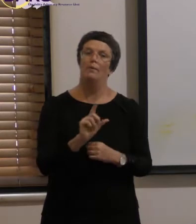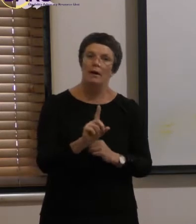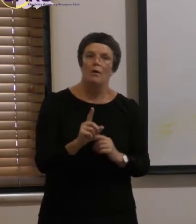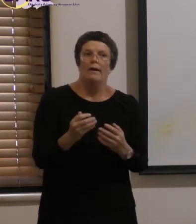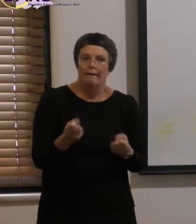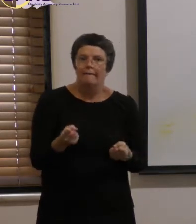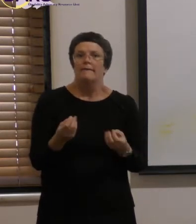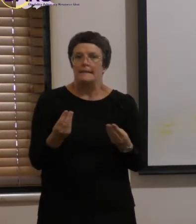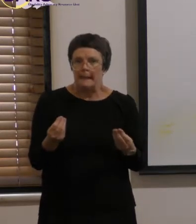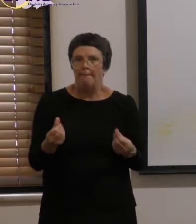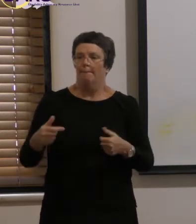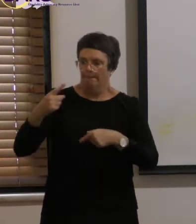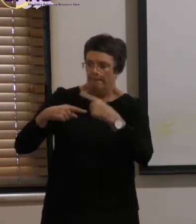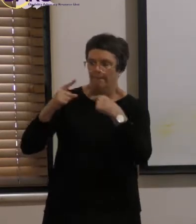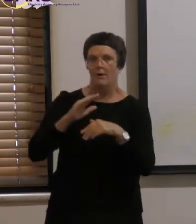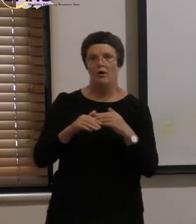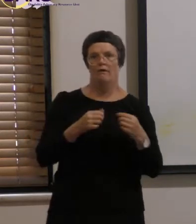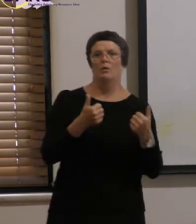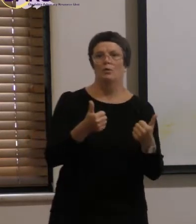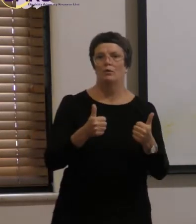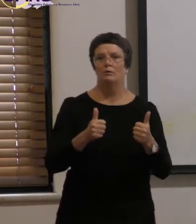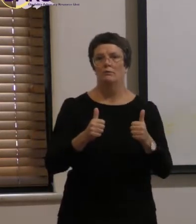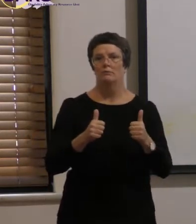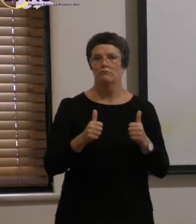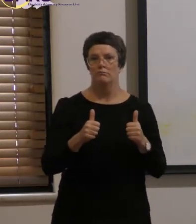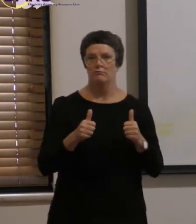experiences and pockets of good practice that are reported to CYDA,